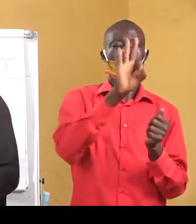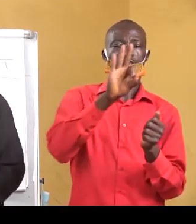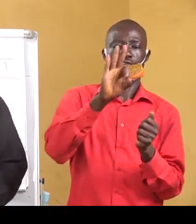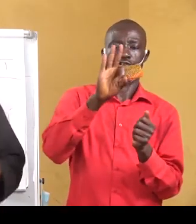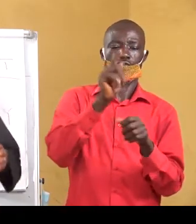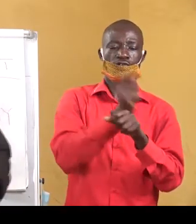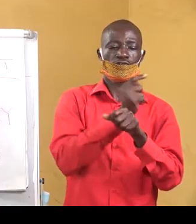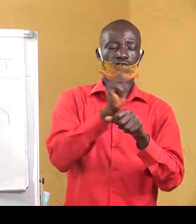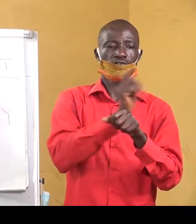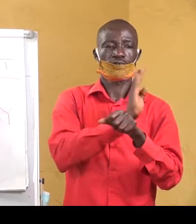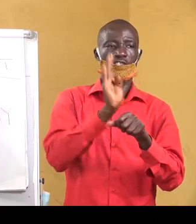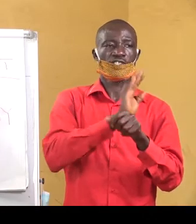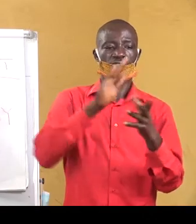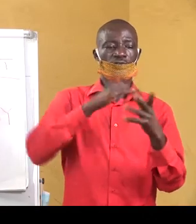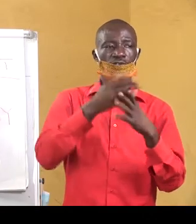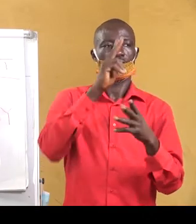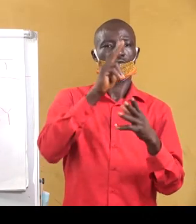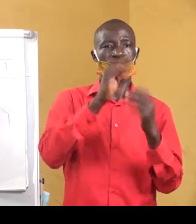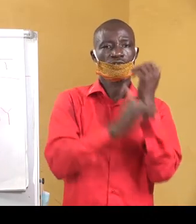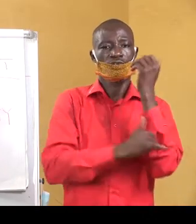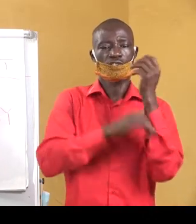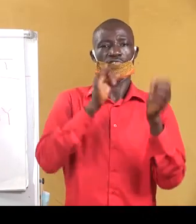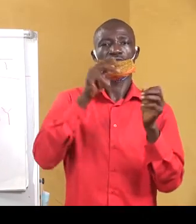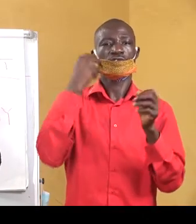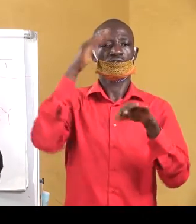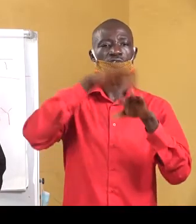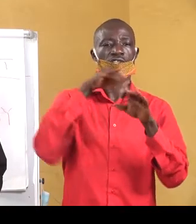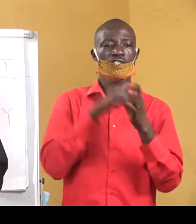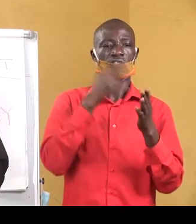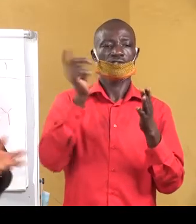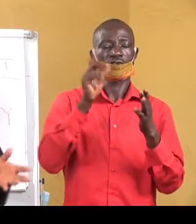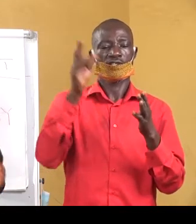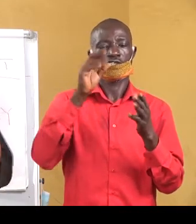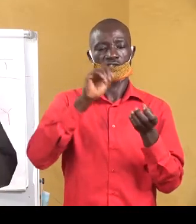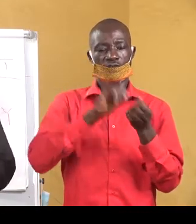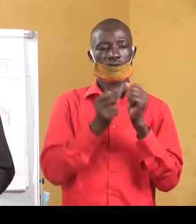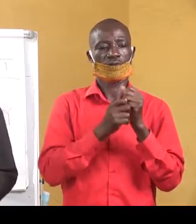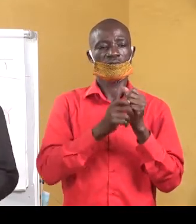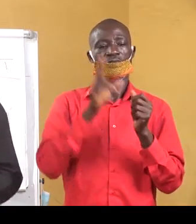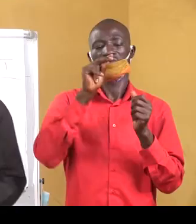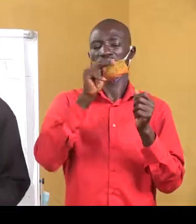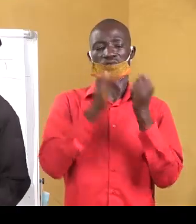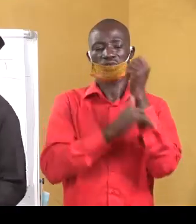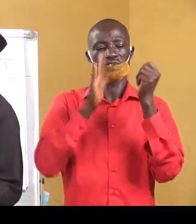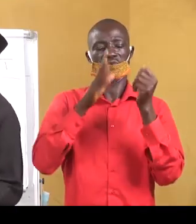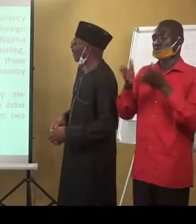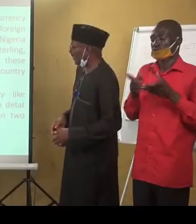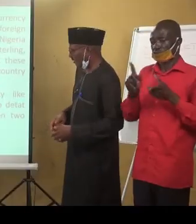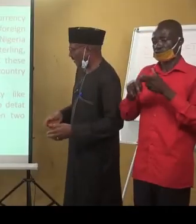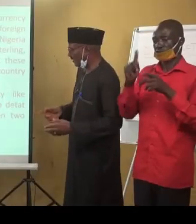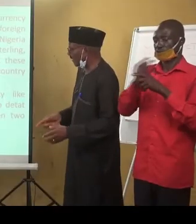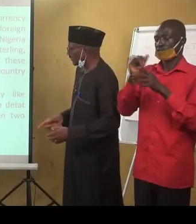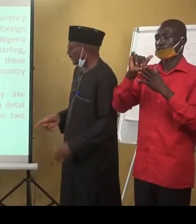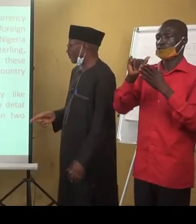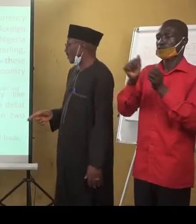trade between two countries. If you look at it, where there is problem, no country will want to trade with that country.